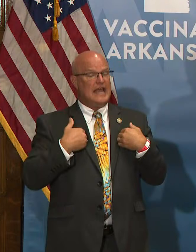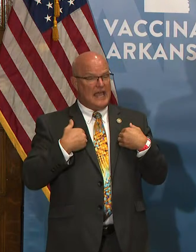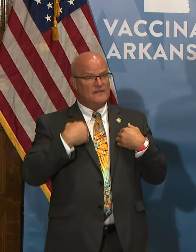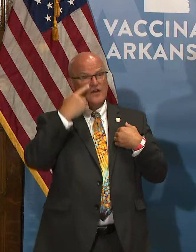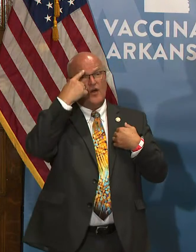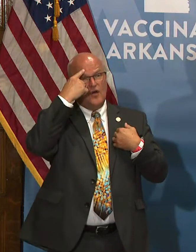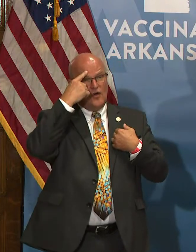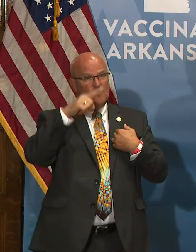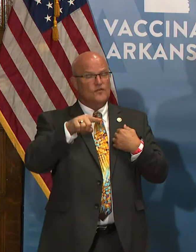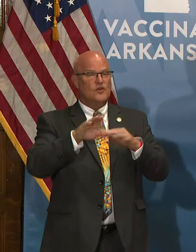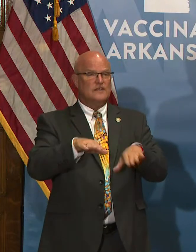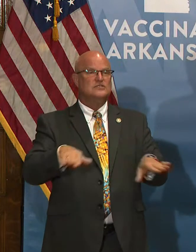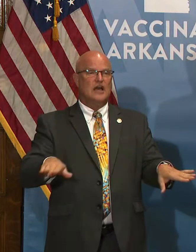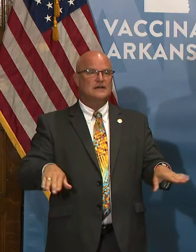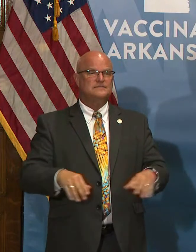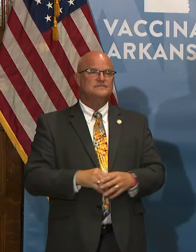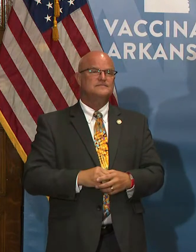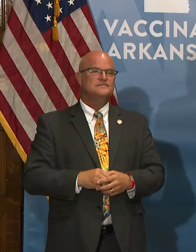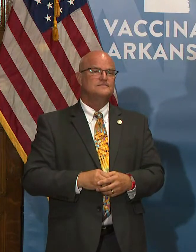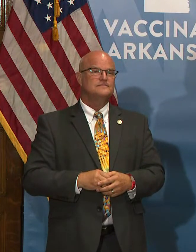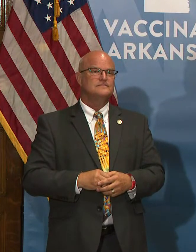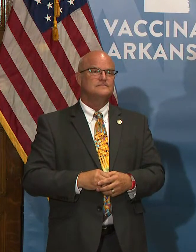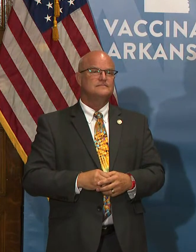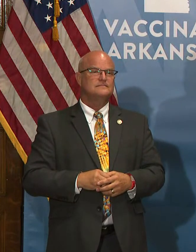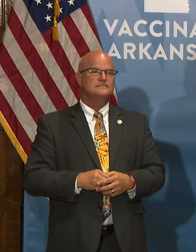provide for that child.